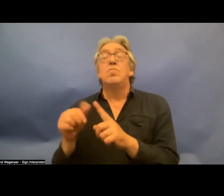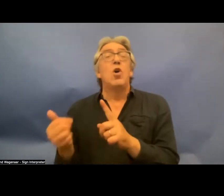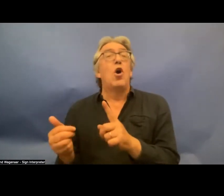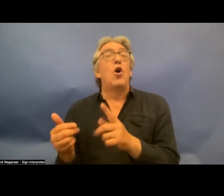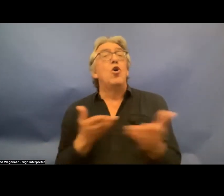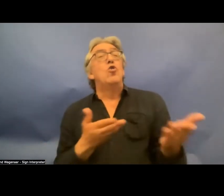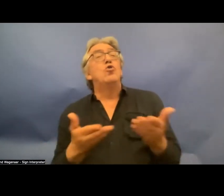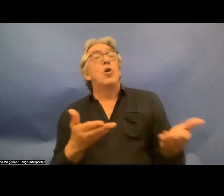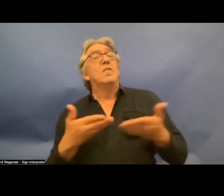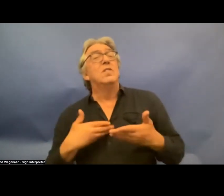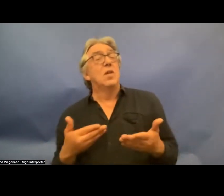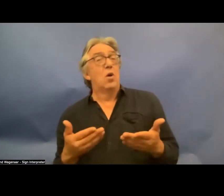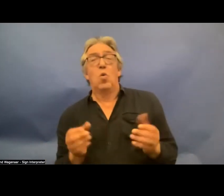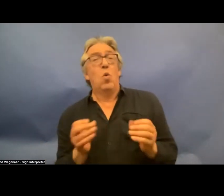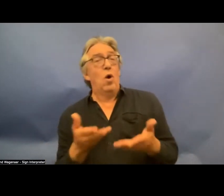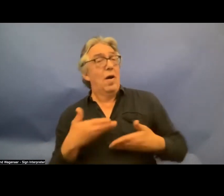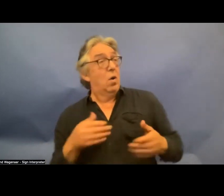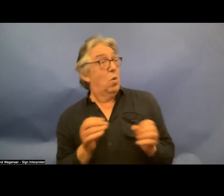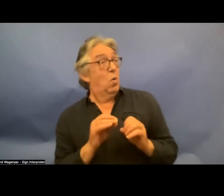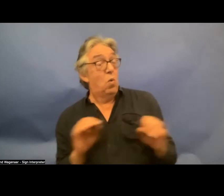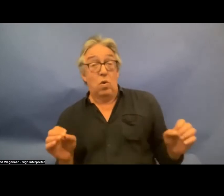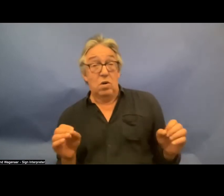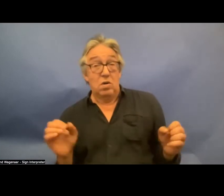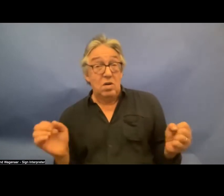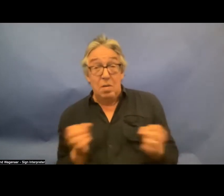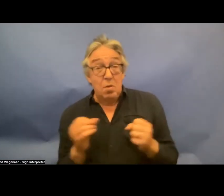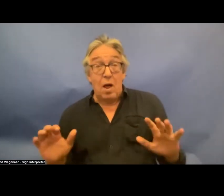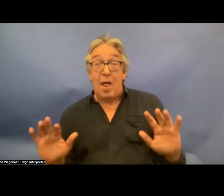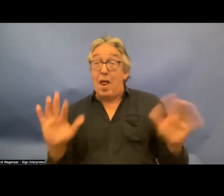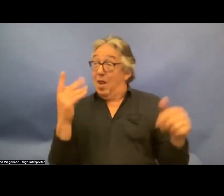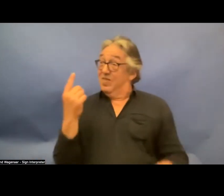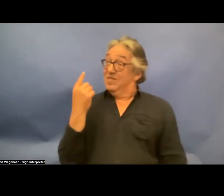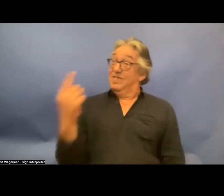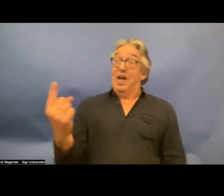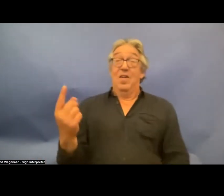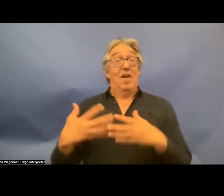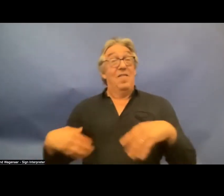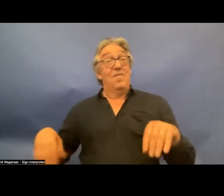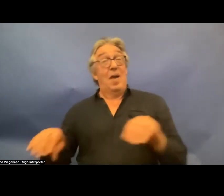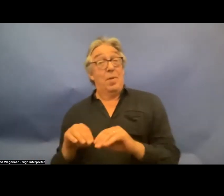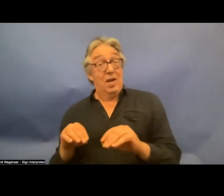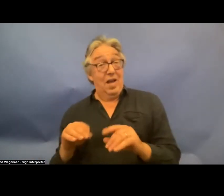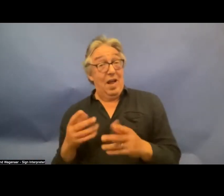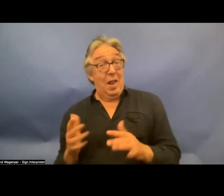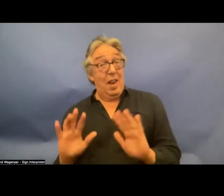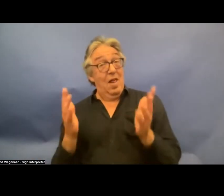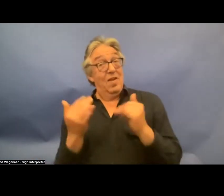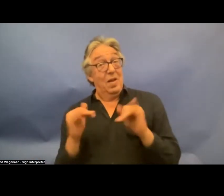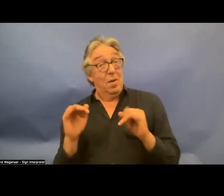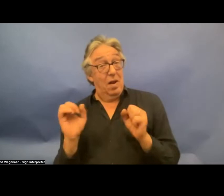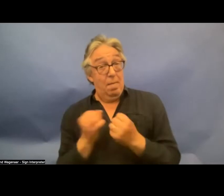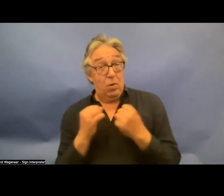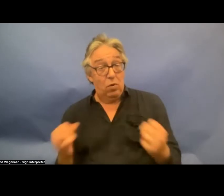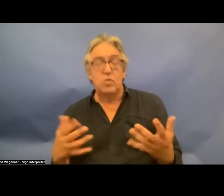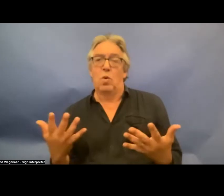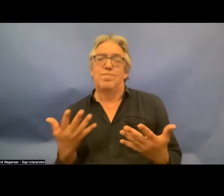then you can't live on your own or in a flat with your family. And this is, the process then